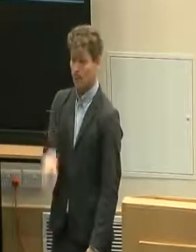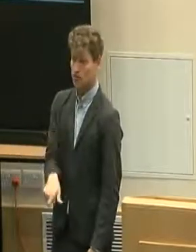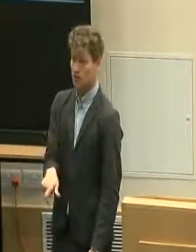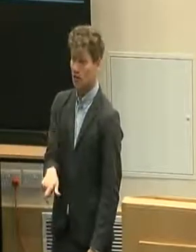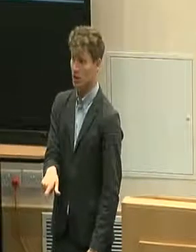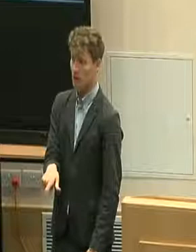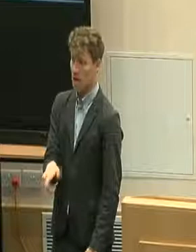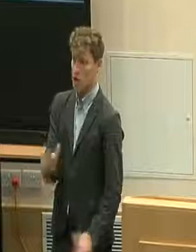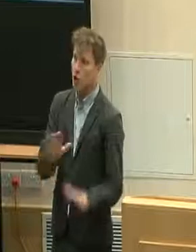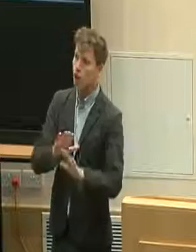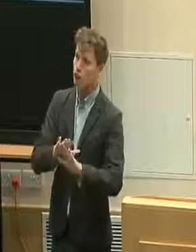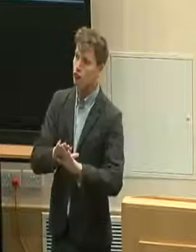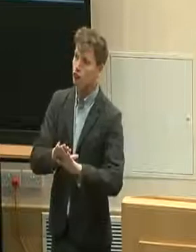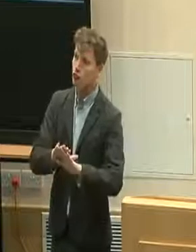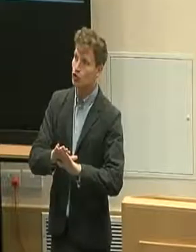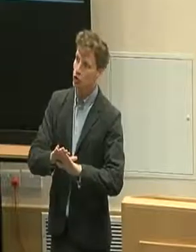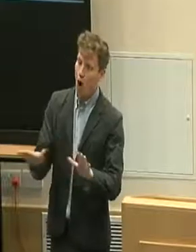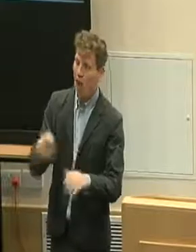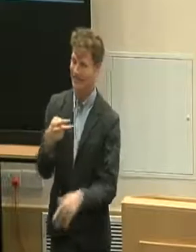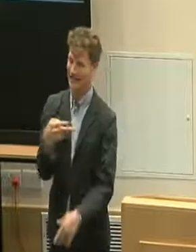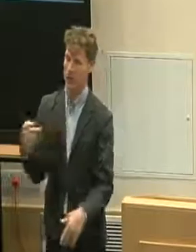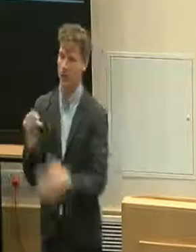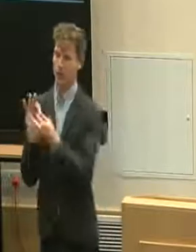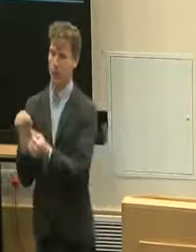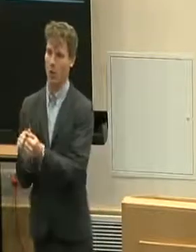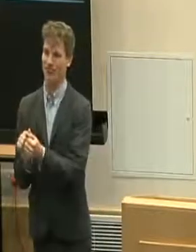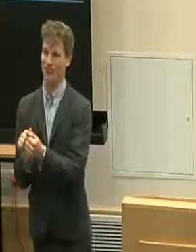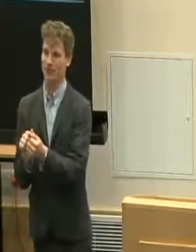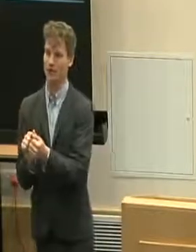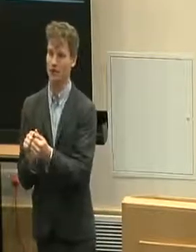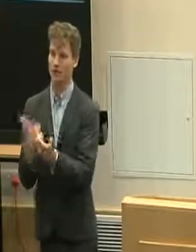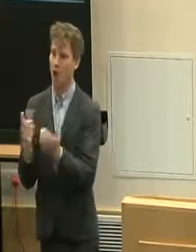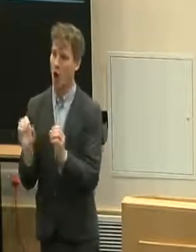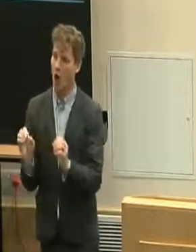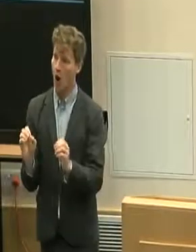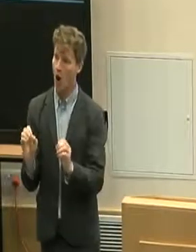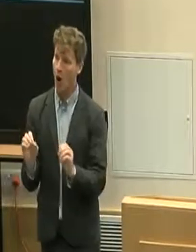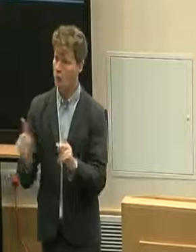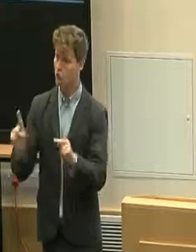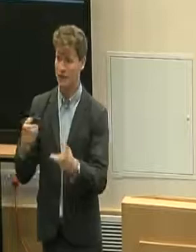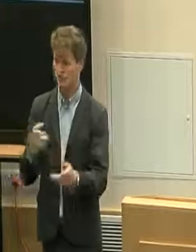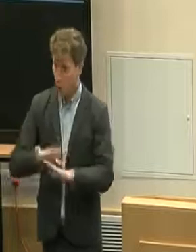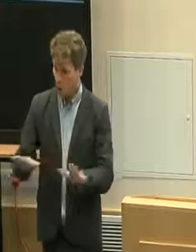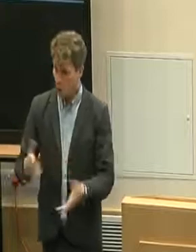equality of opportunity? No. He has the opportunity to go up the stairs. He just simply can't do it. There's no law that